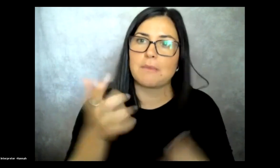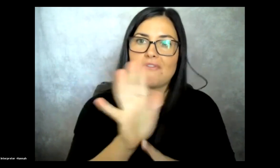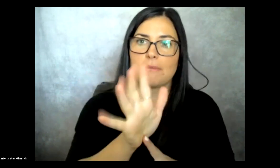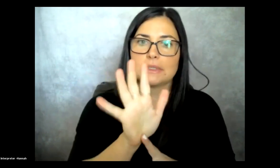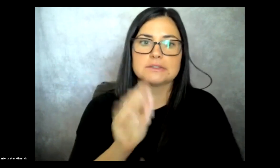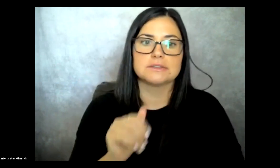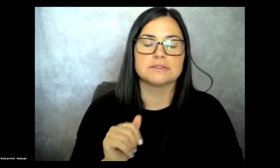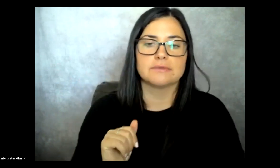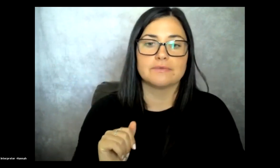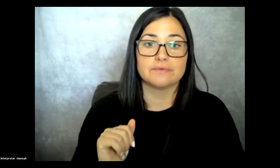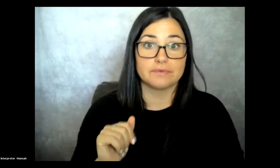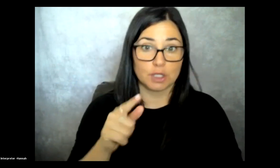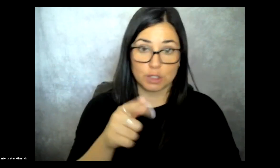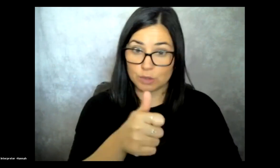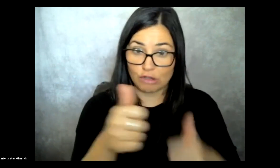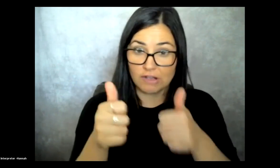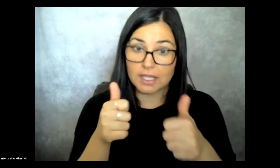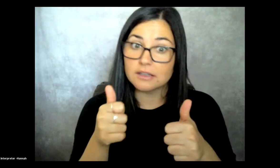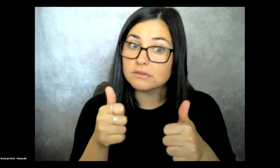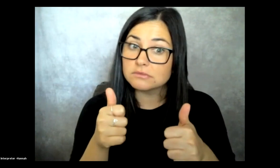How is it going?